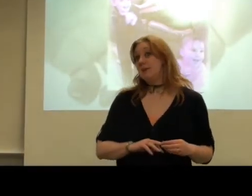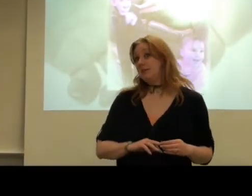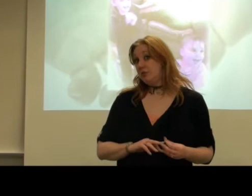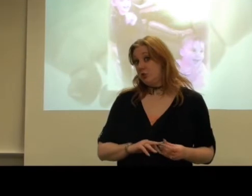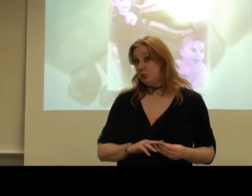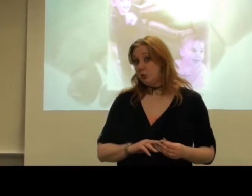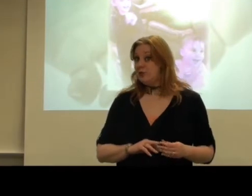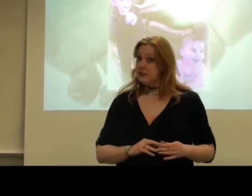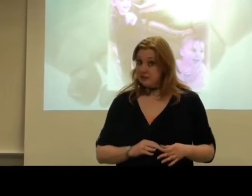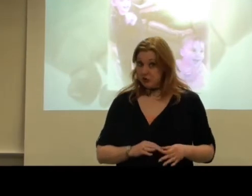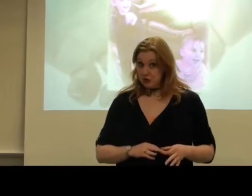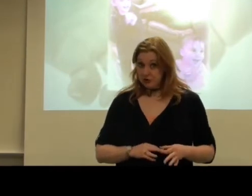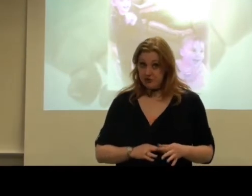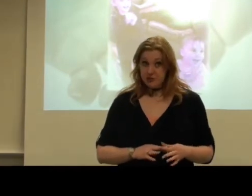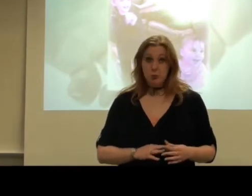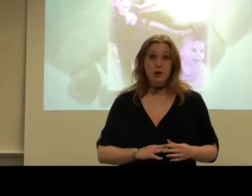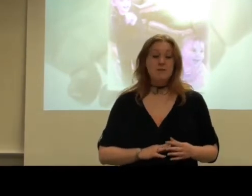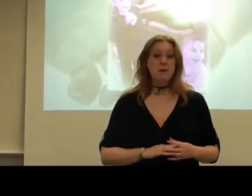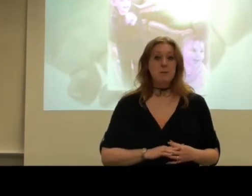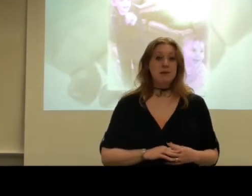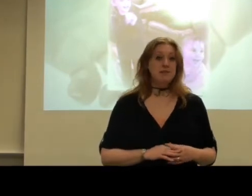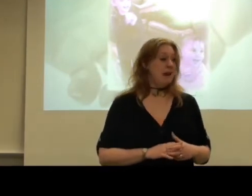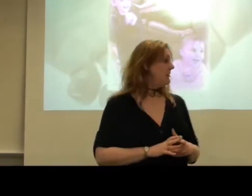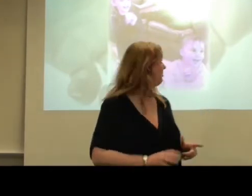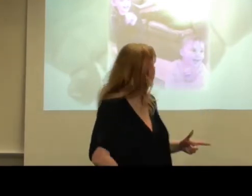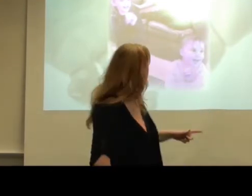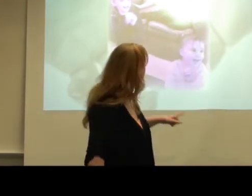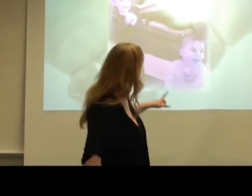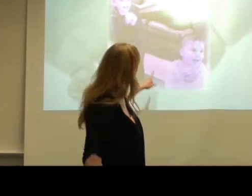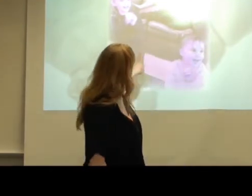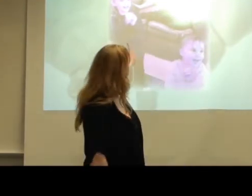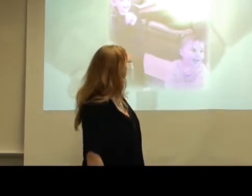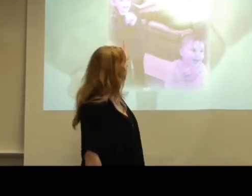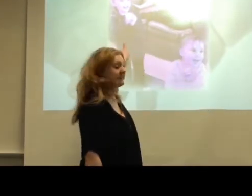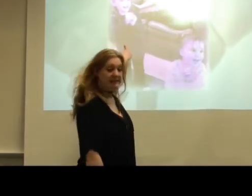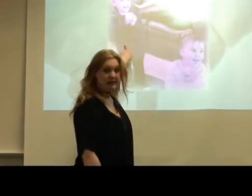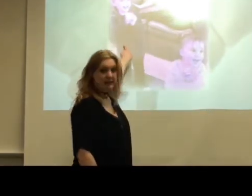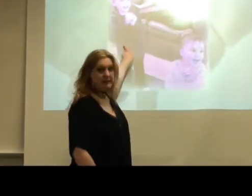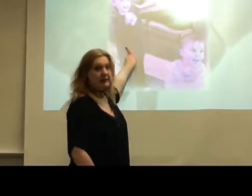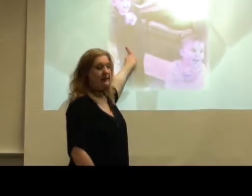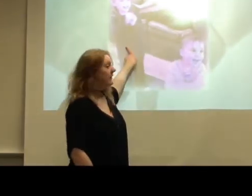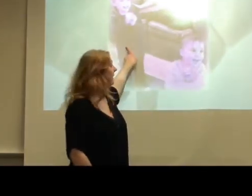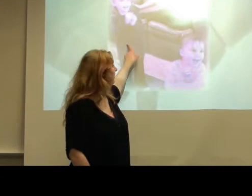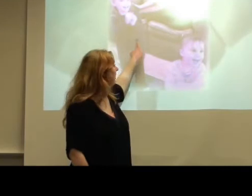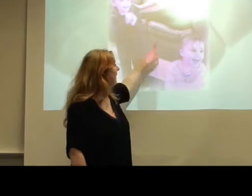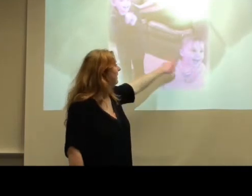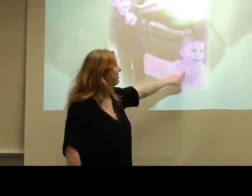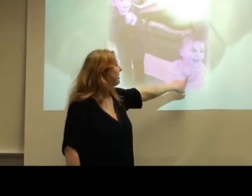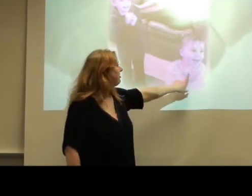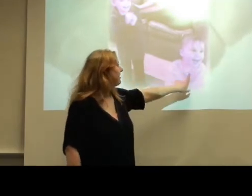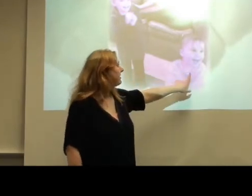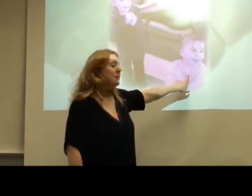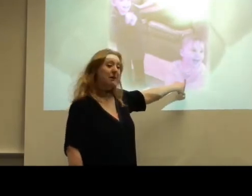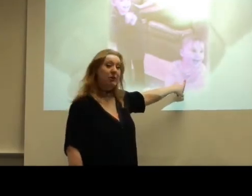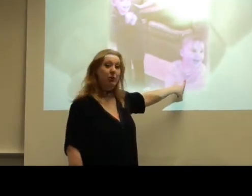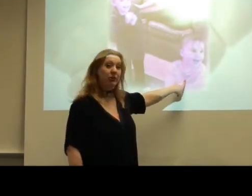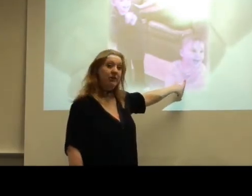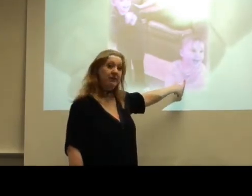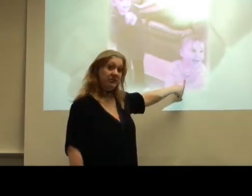his two sisters. One of them is age 3, Cece, and the other is just a month older than